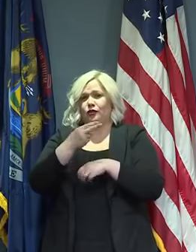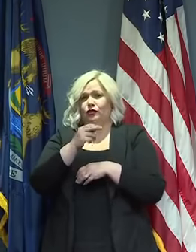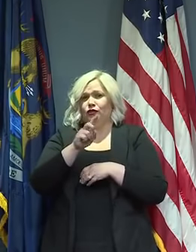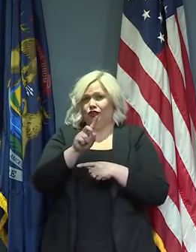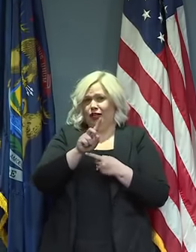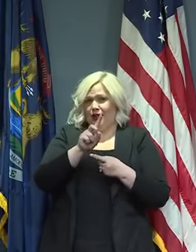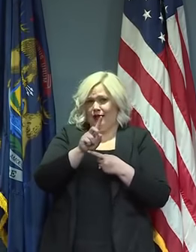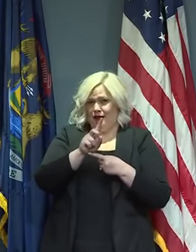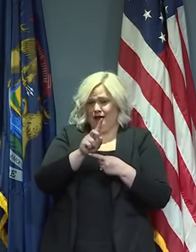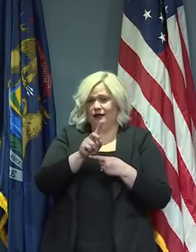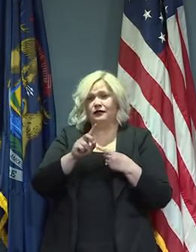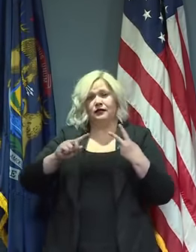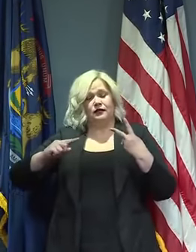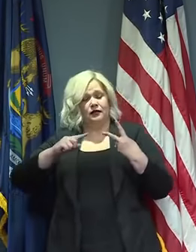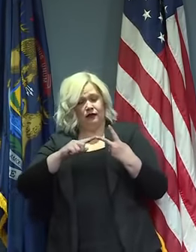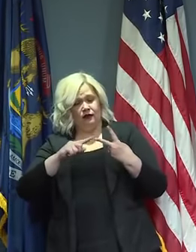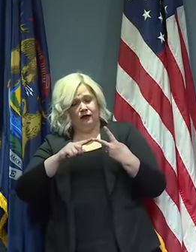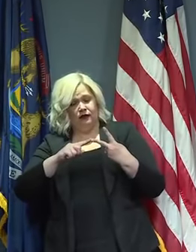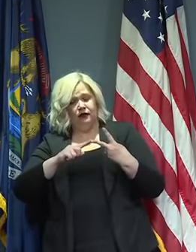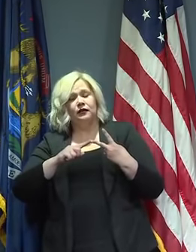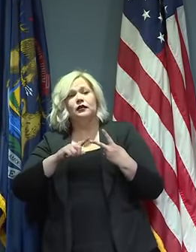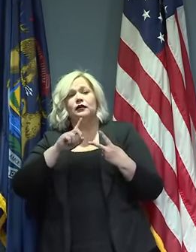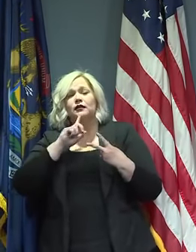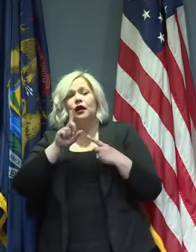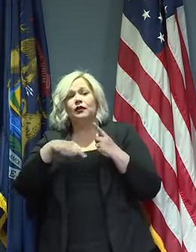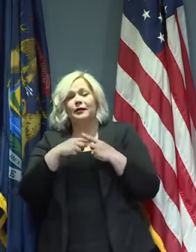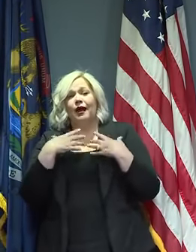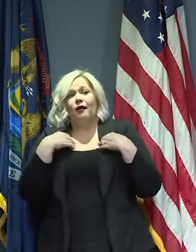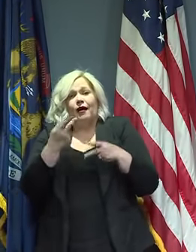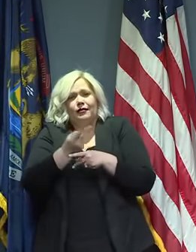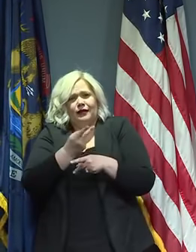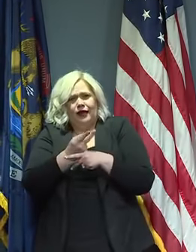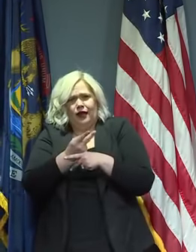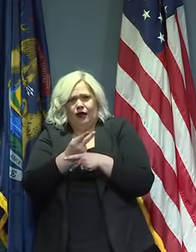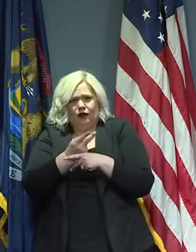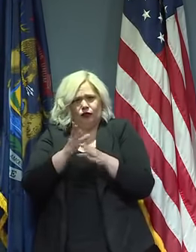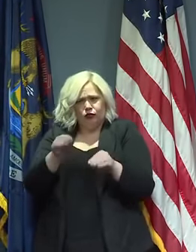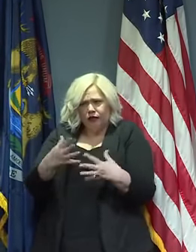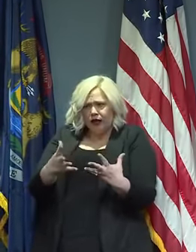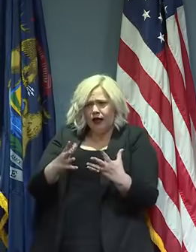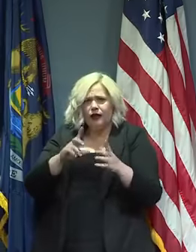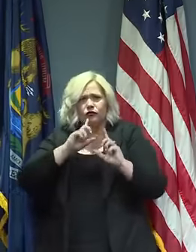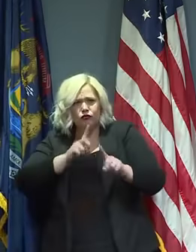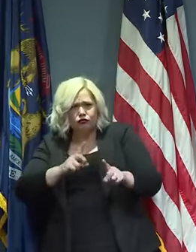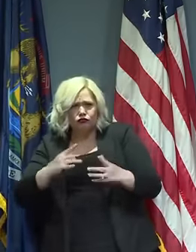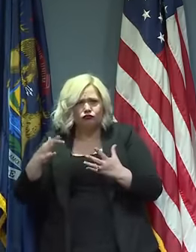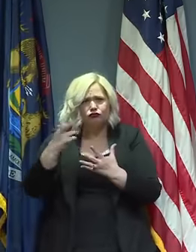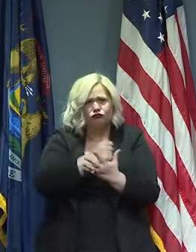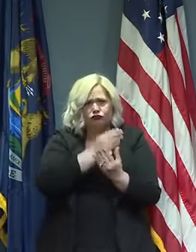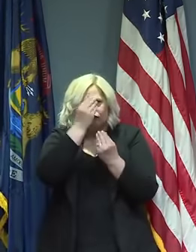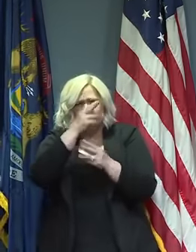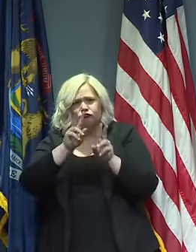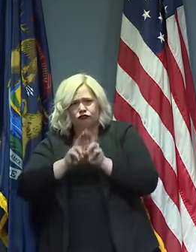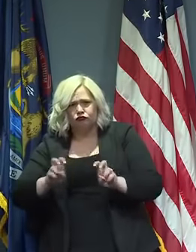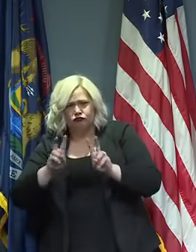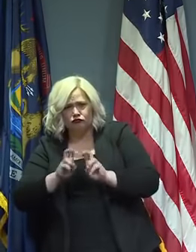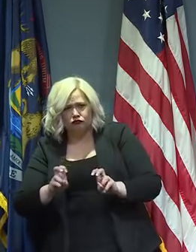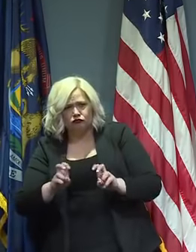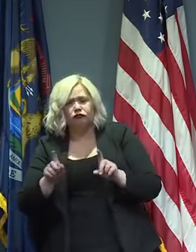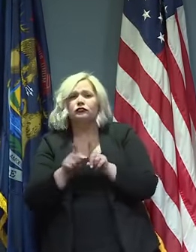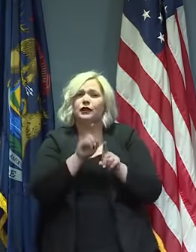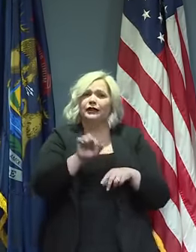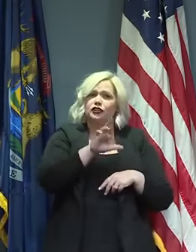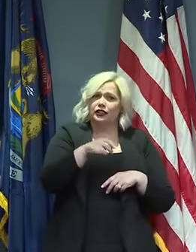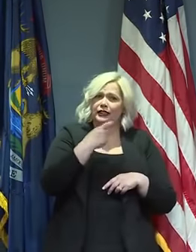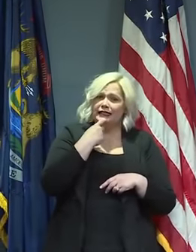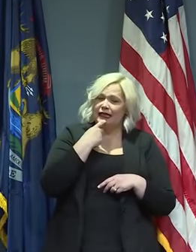we focused on in defining the regions was how health care is provided and reported on across the state. And as Jerry indicated,